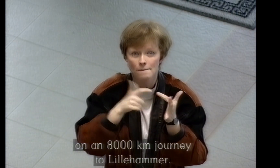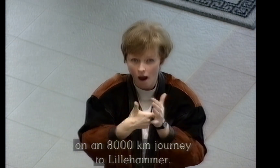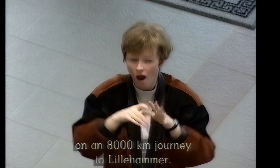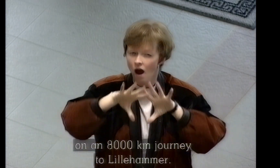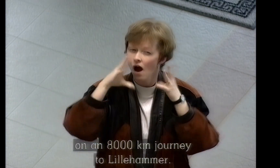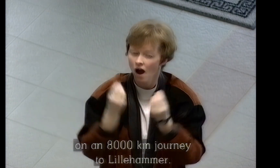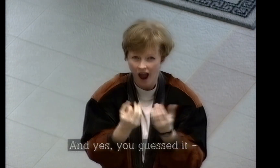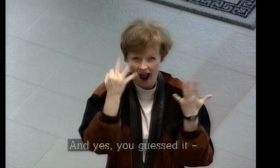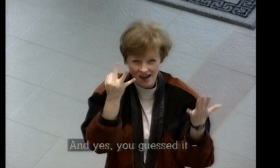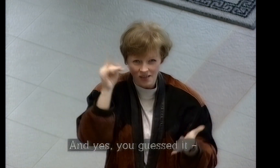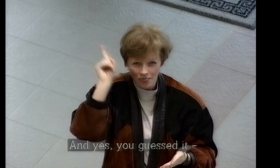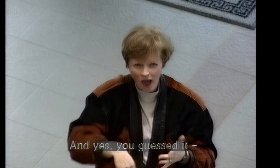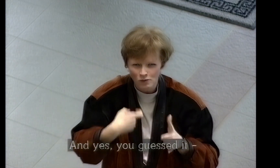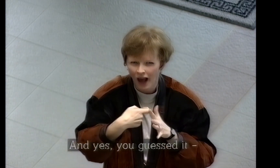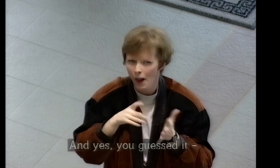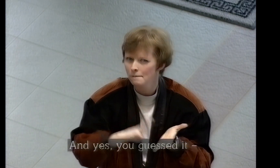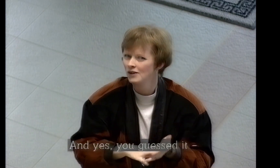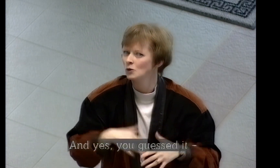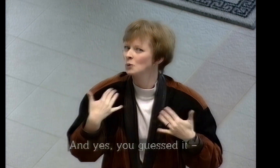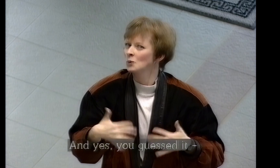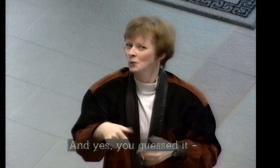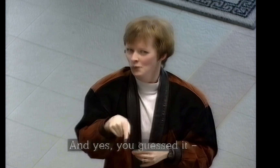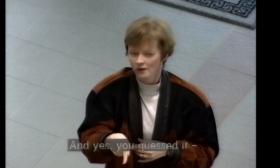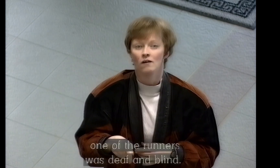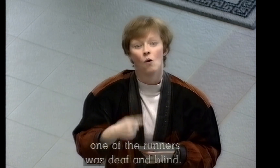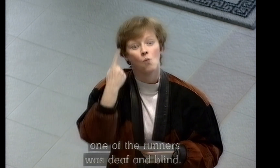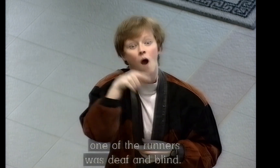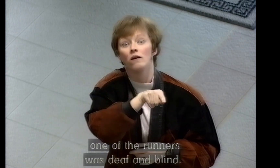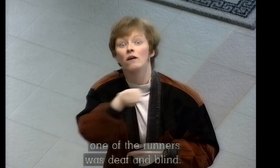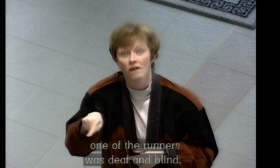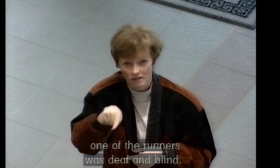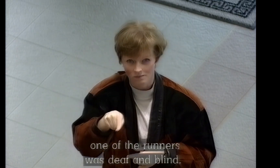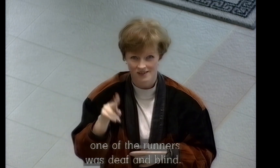you've guessed it, one of the runners was deaf and blind.